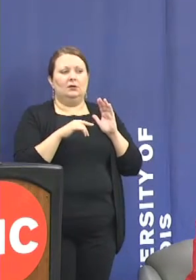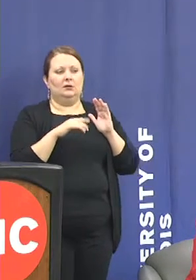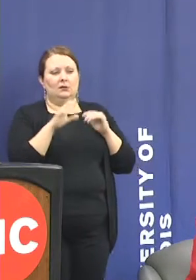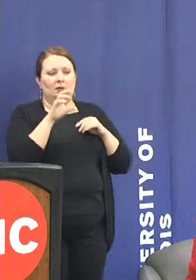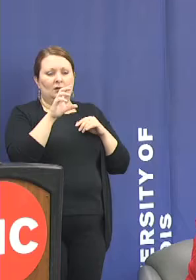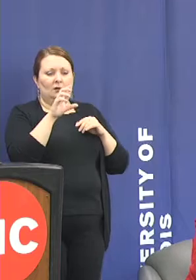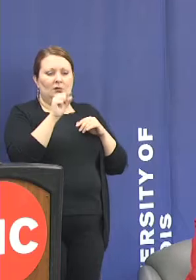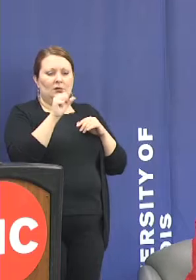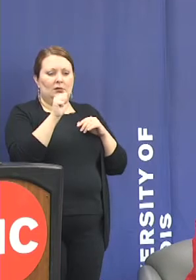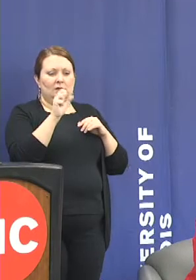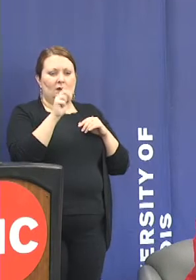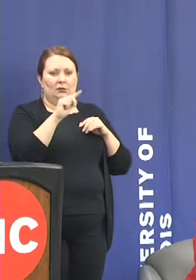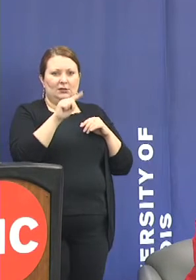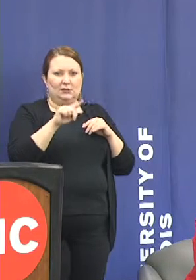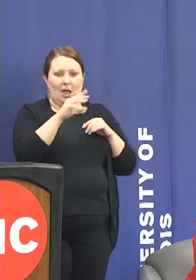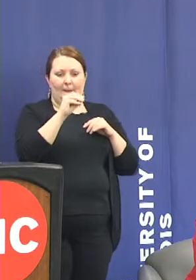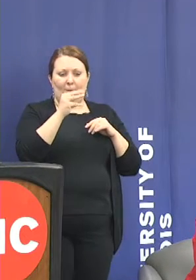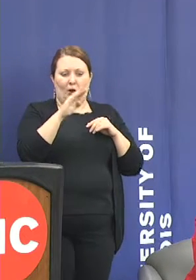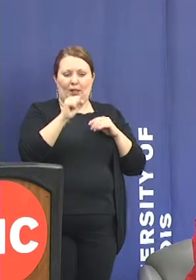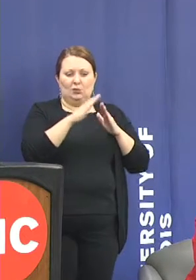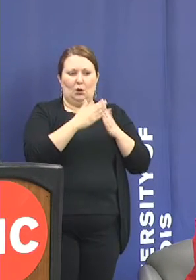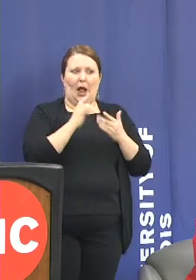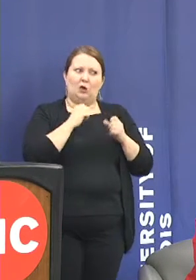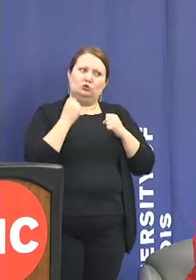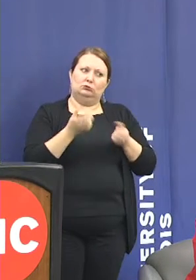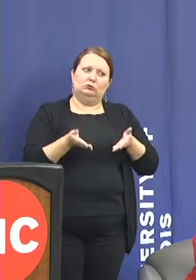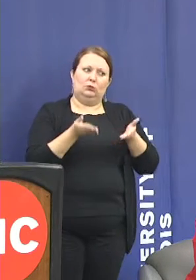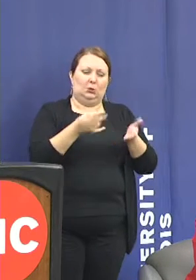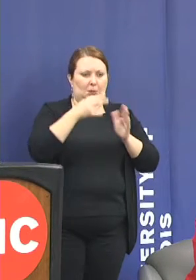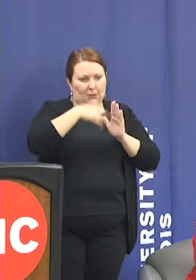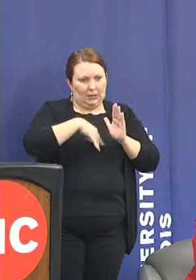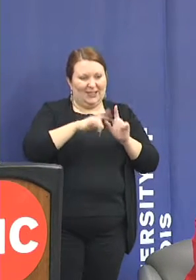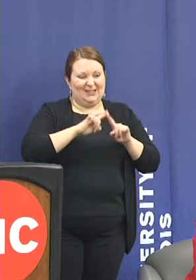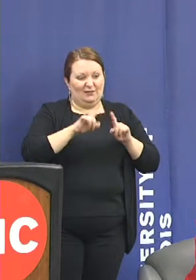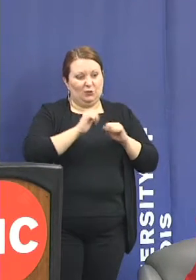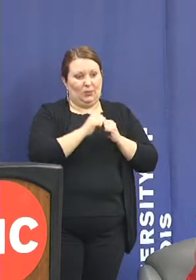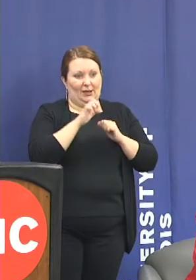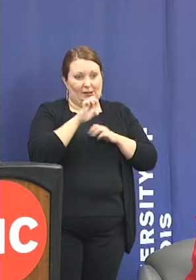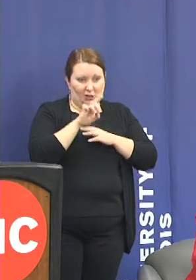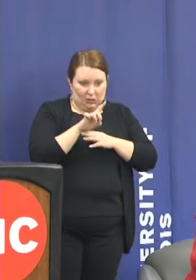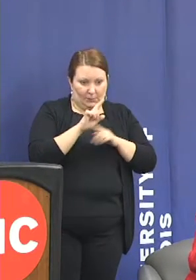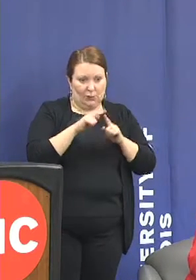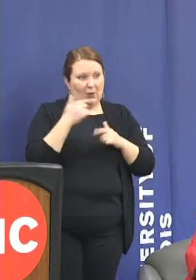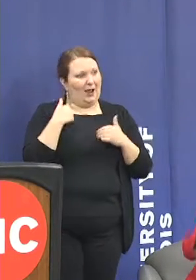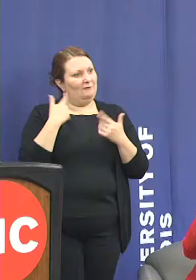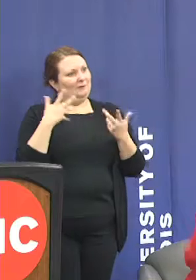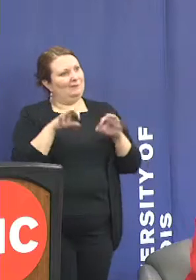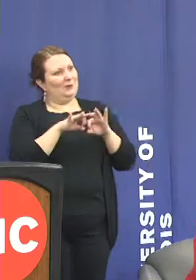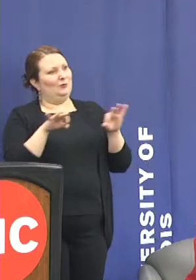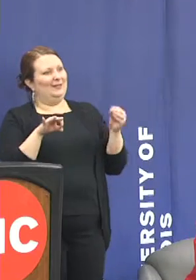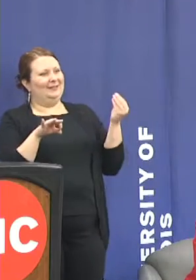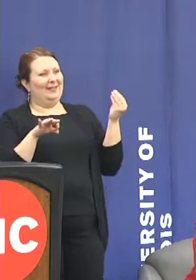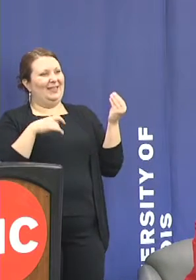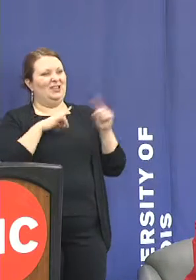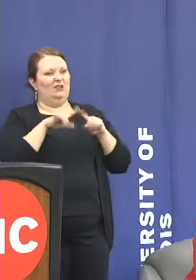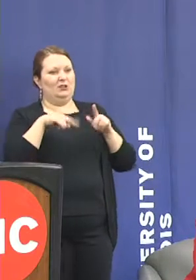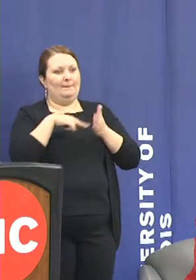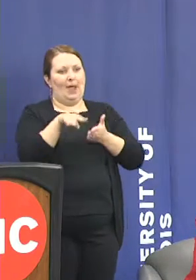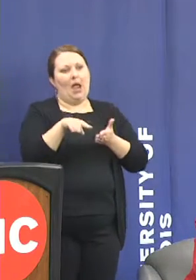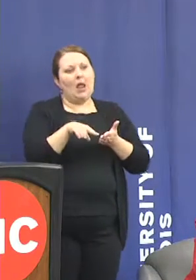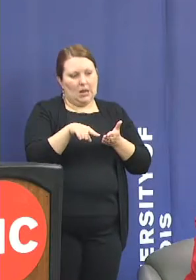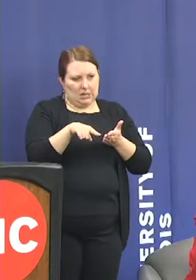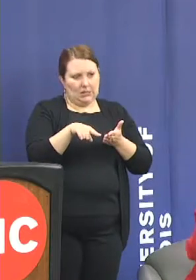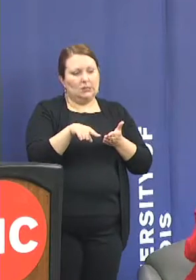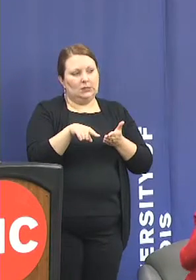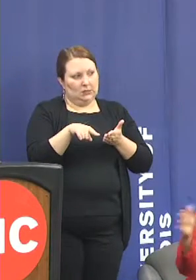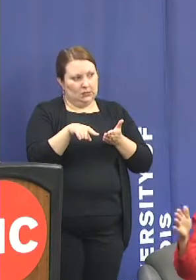Morales' book, I really recommend that you look at it. Not only is there a difference in education, but even once you have that education, there's a difference in the pay that